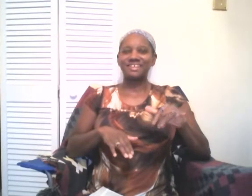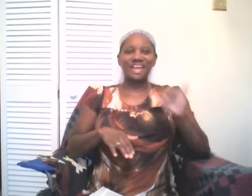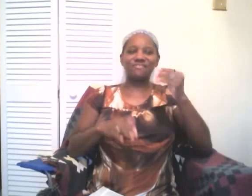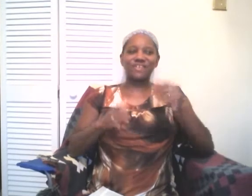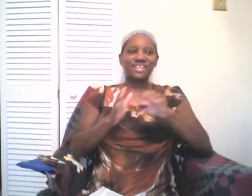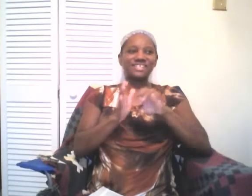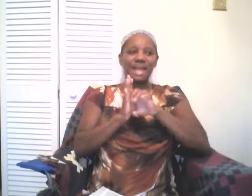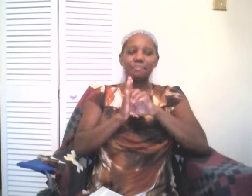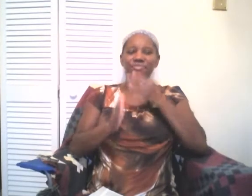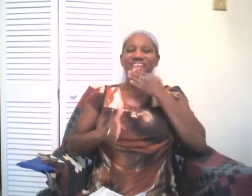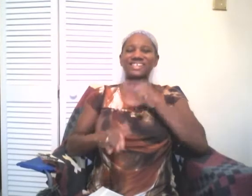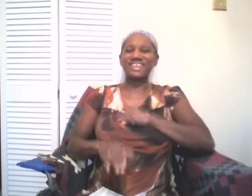Like, for example, Thanksgiving.